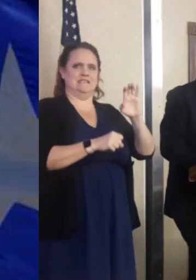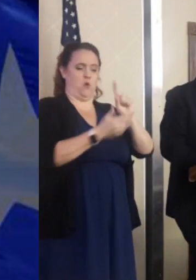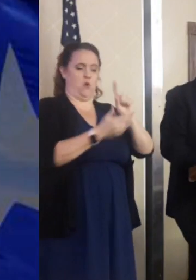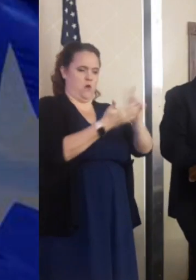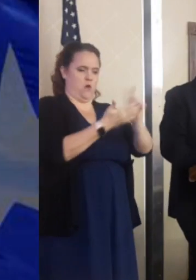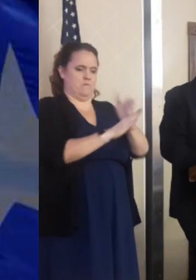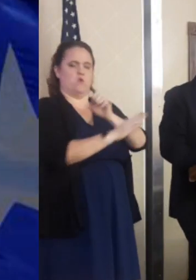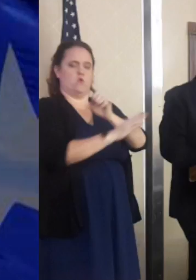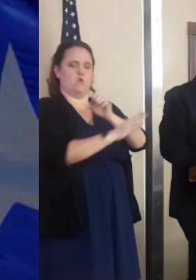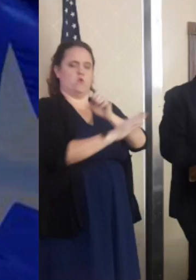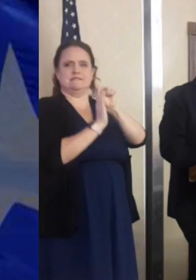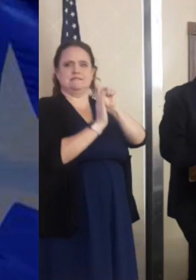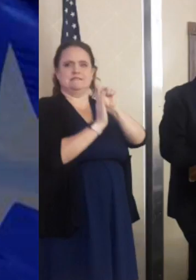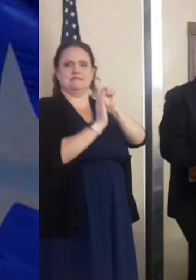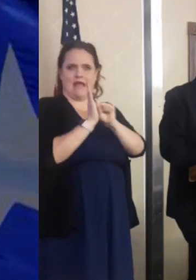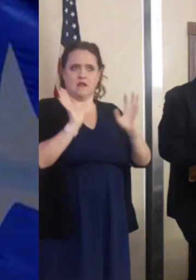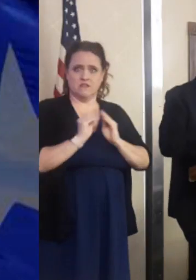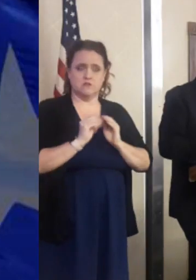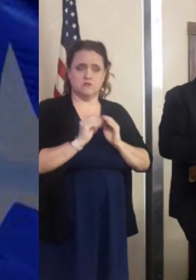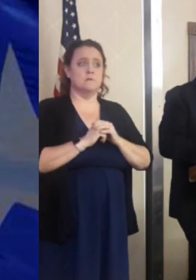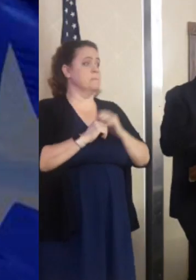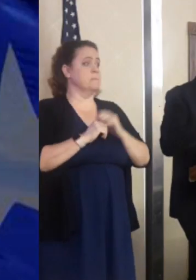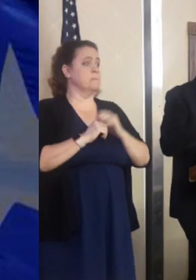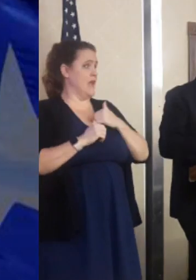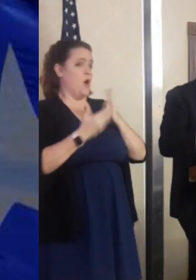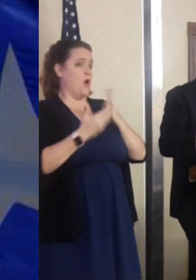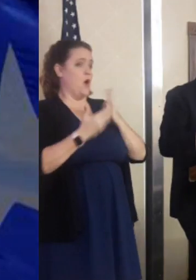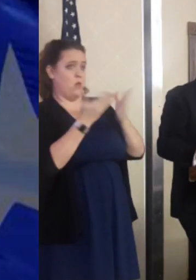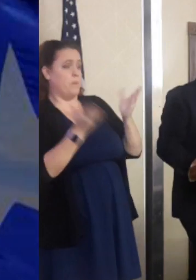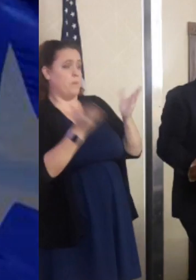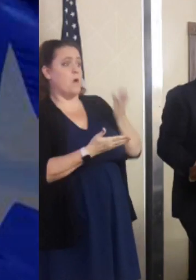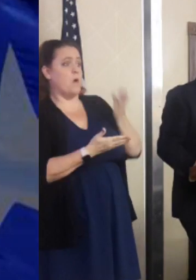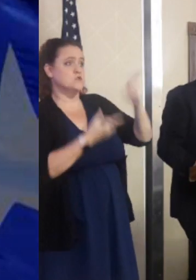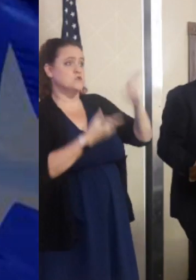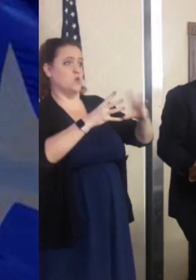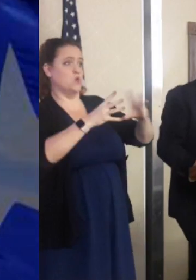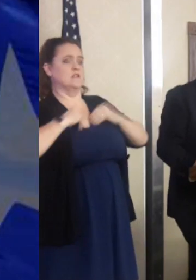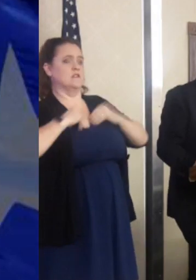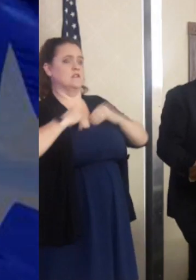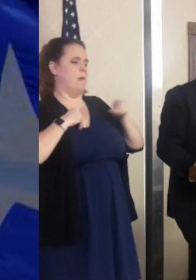I will entertain a motion to adopt these non-substantive changes.